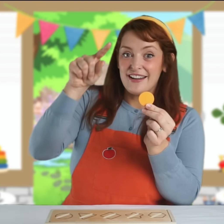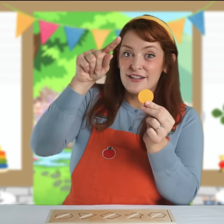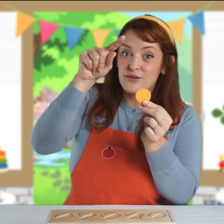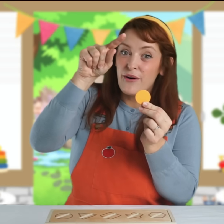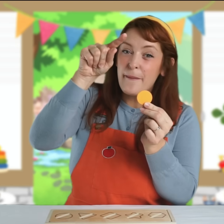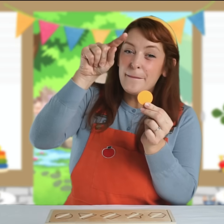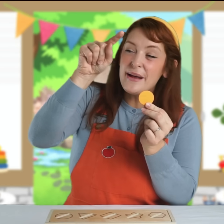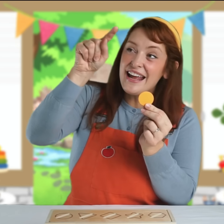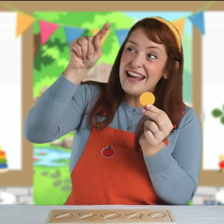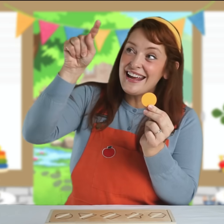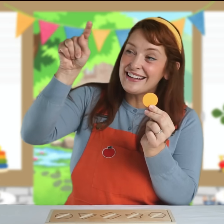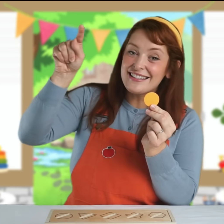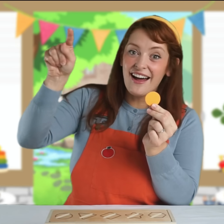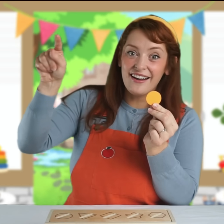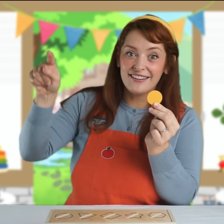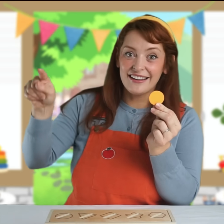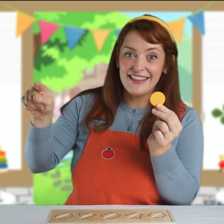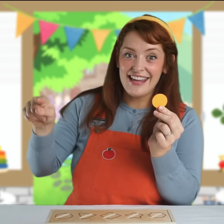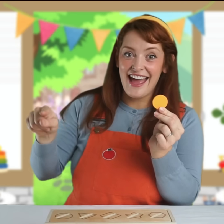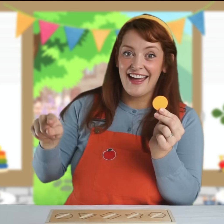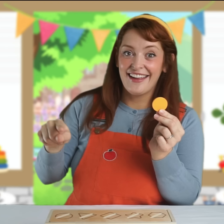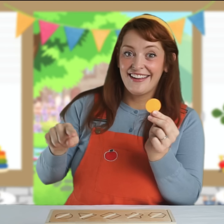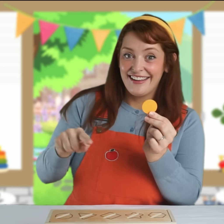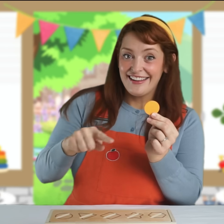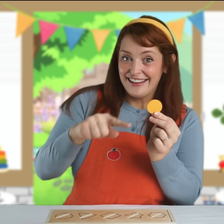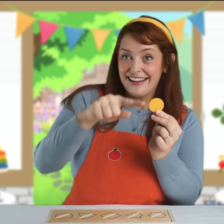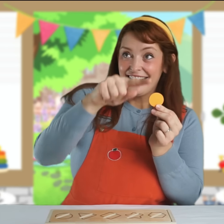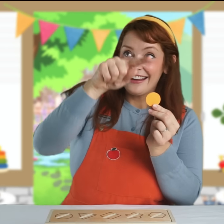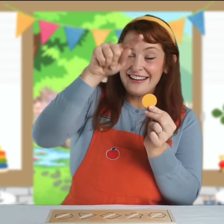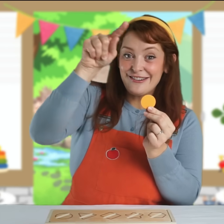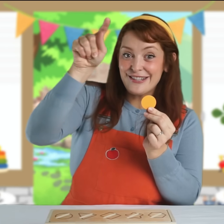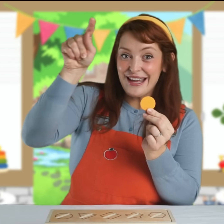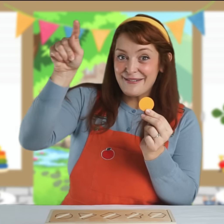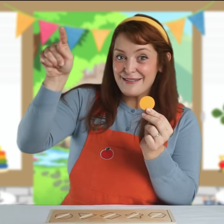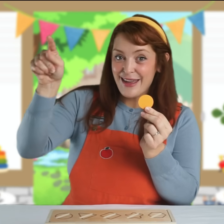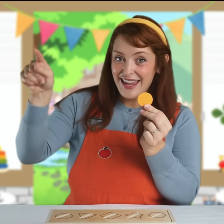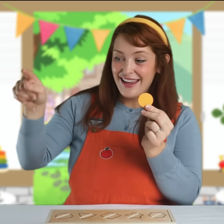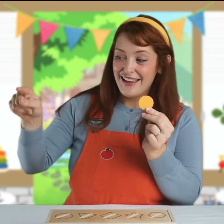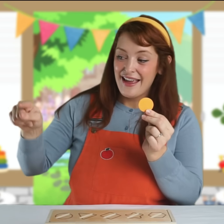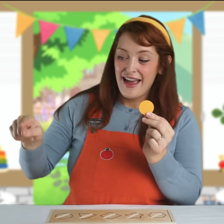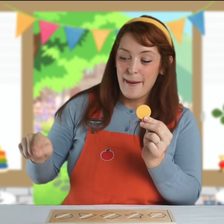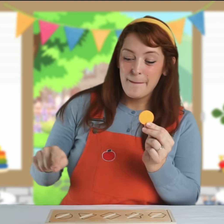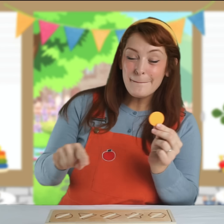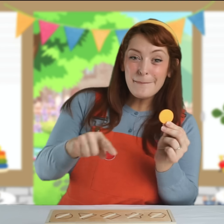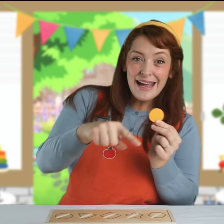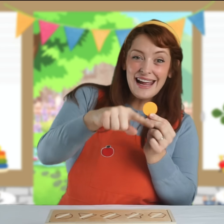to draw a big circle in the air. Can you do that with me? A